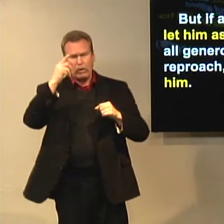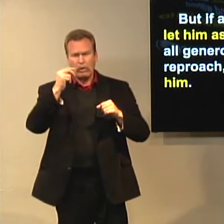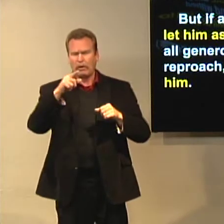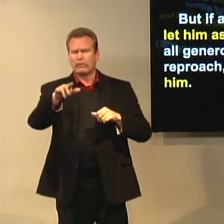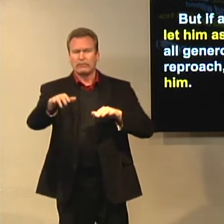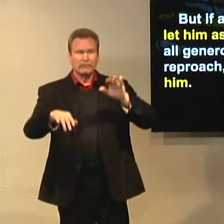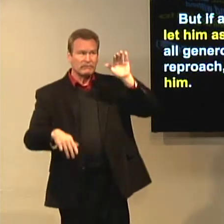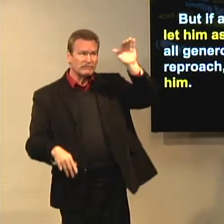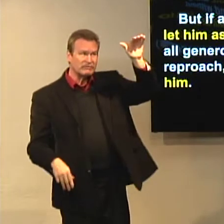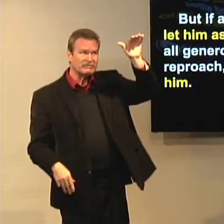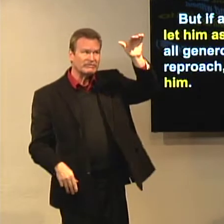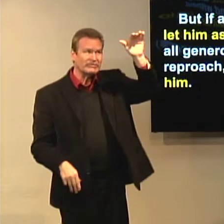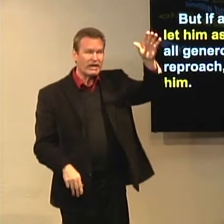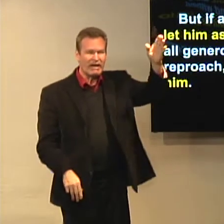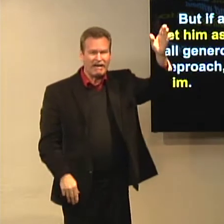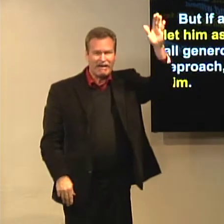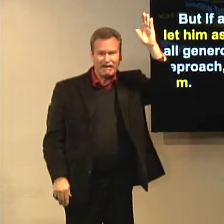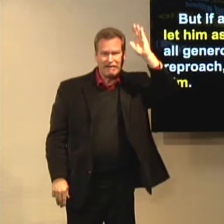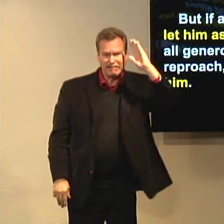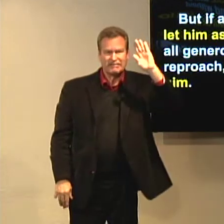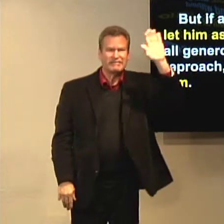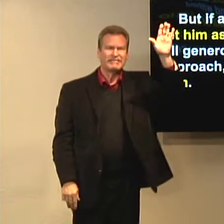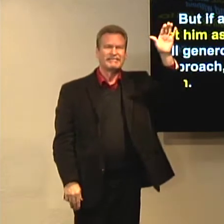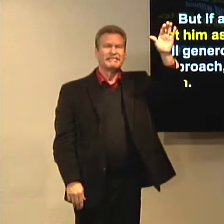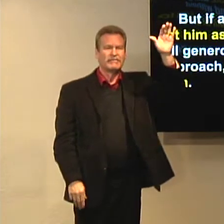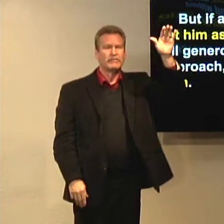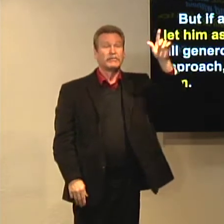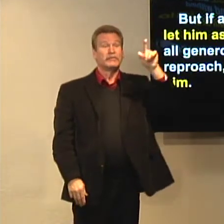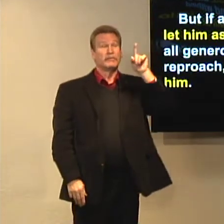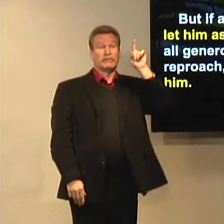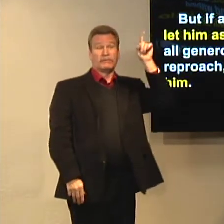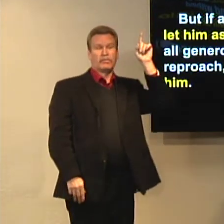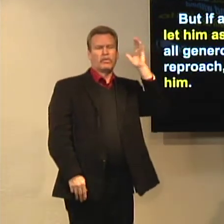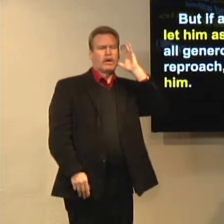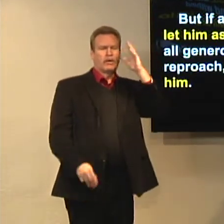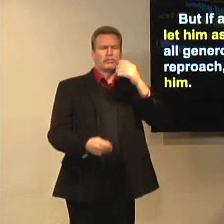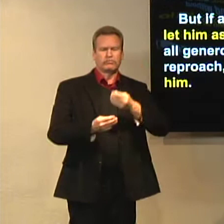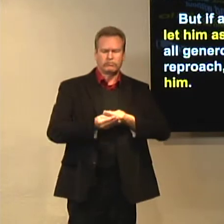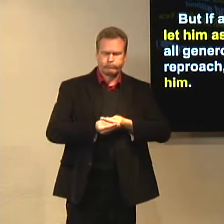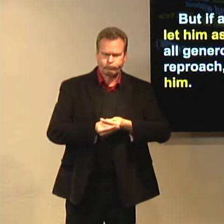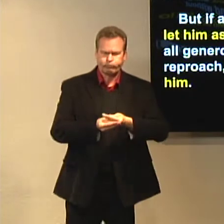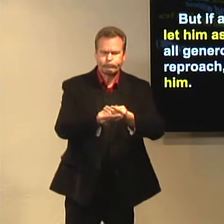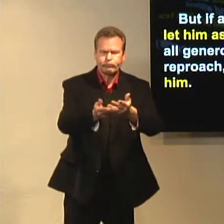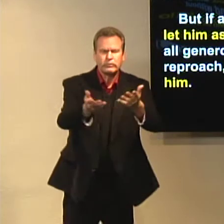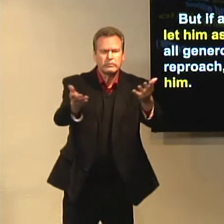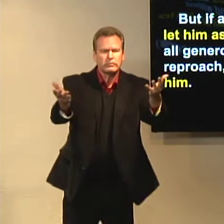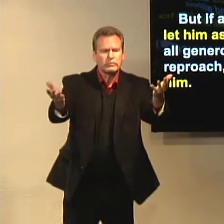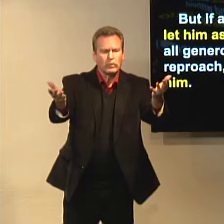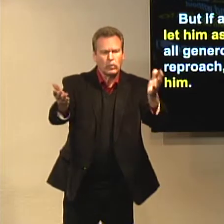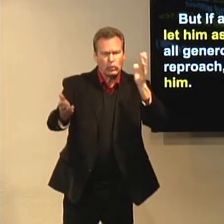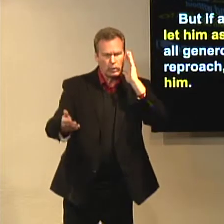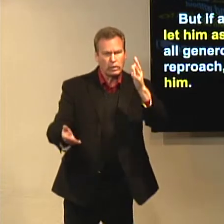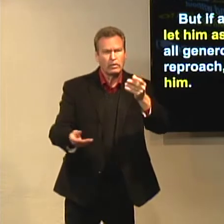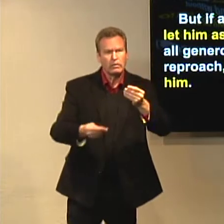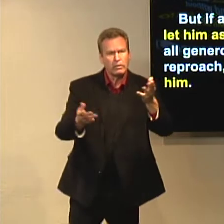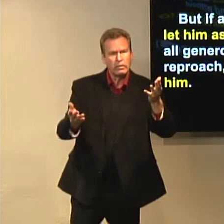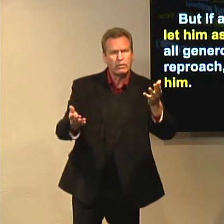If you do not possess wisdom, it says, let him ask God. God will give generously.